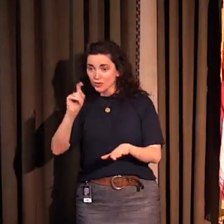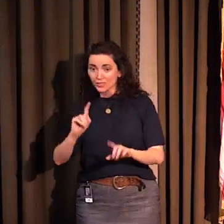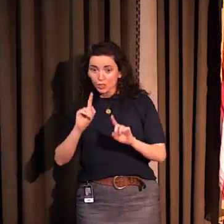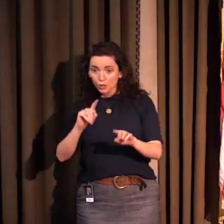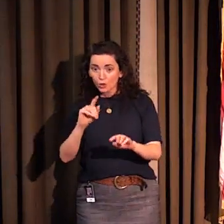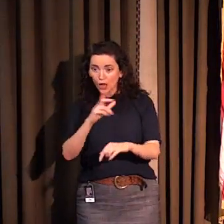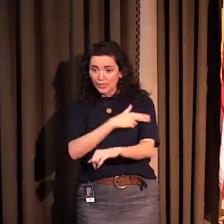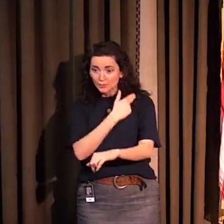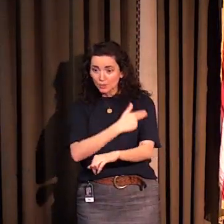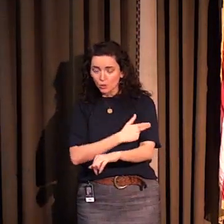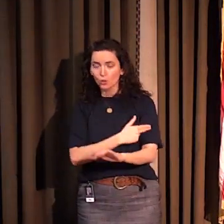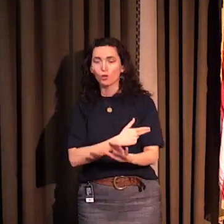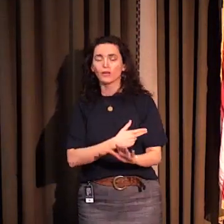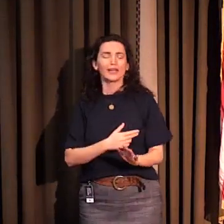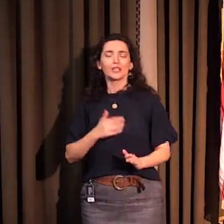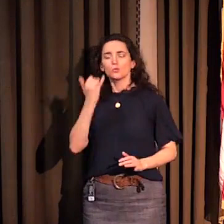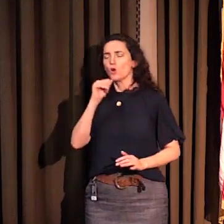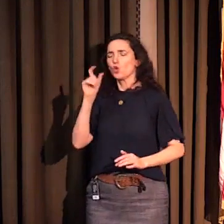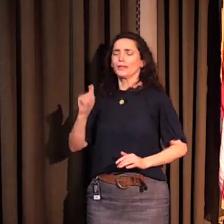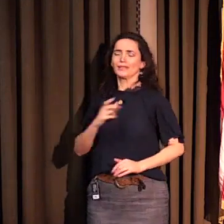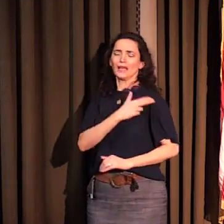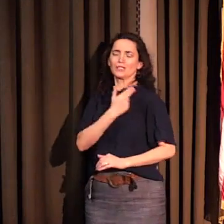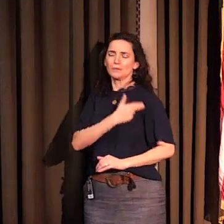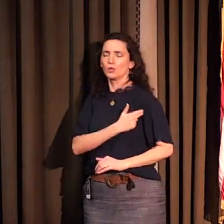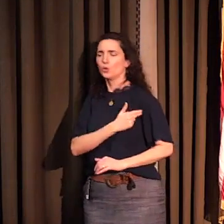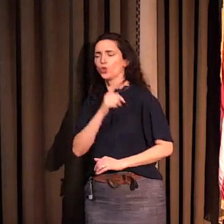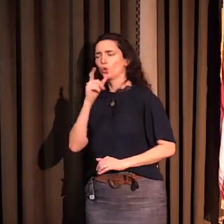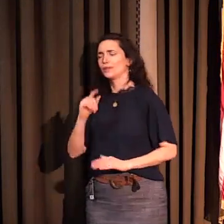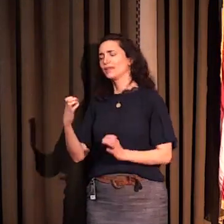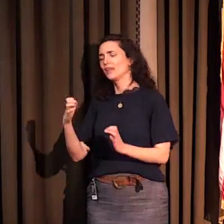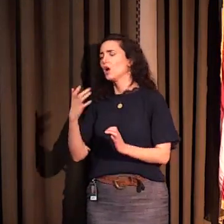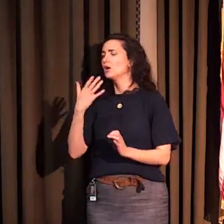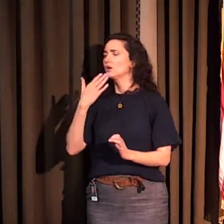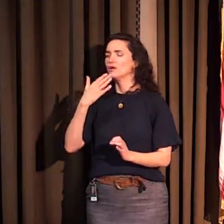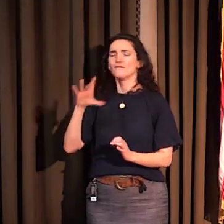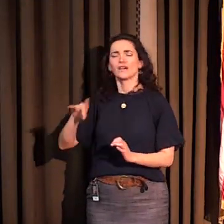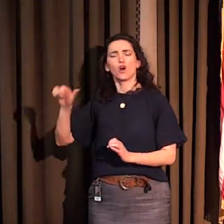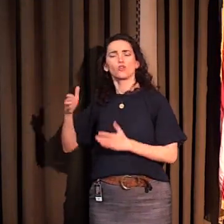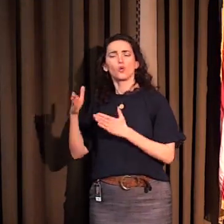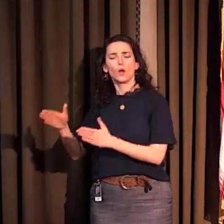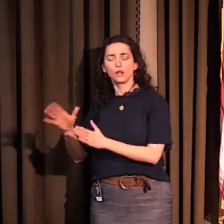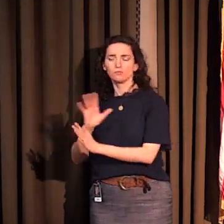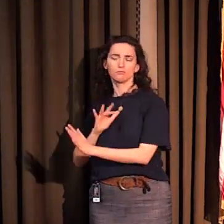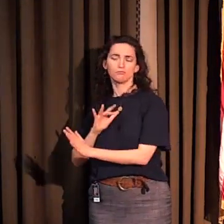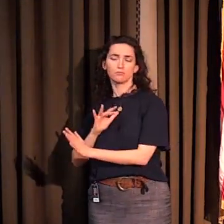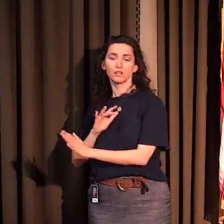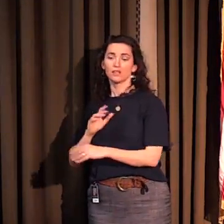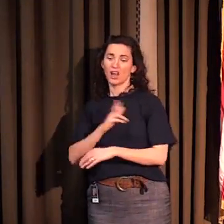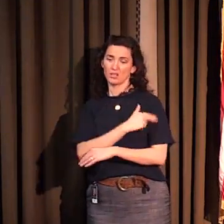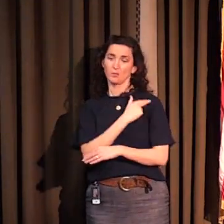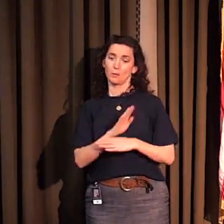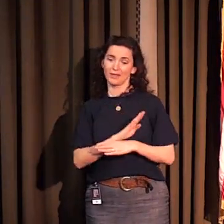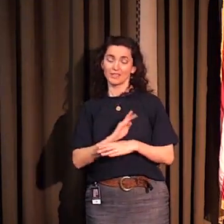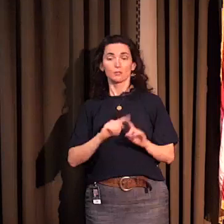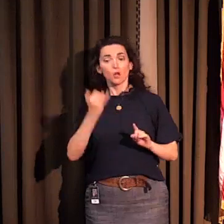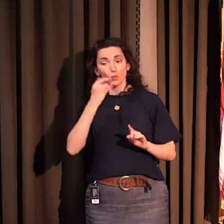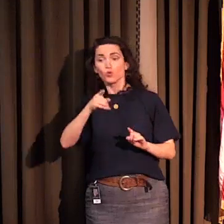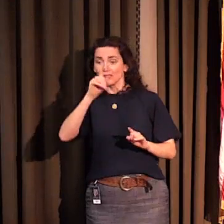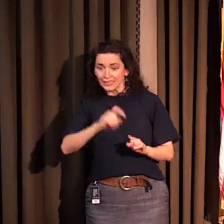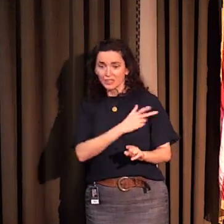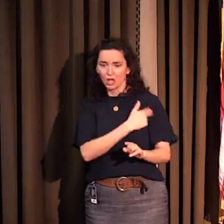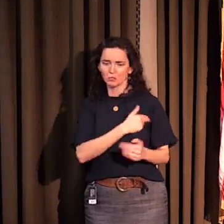hospital. Avoid hospital care if you don't need it. Avoid the ER if you can get your service some other place. The hospitals are very busy for that reason right